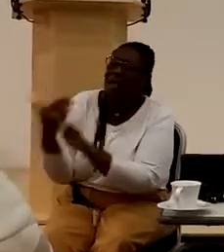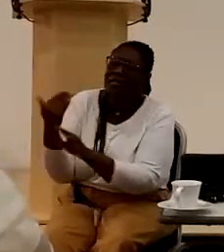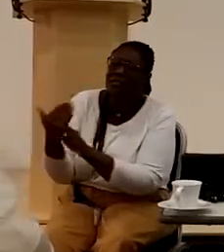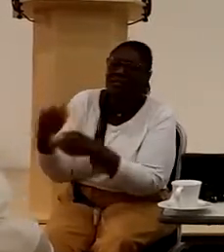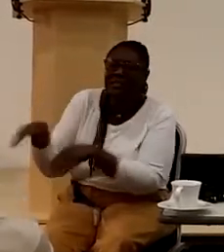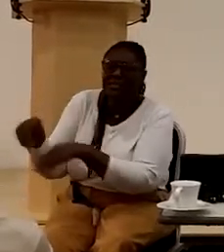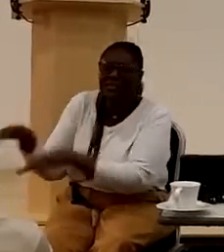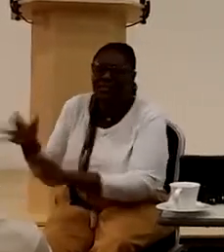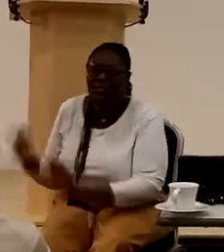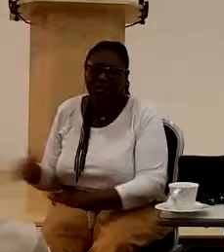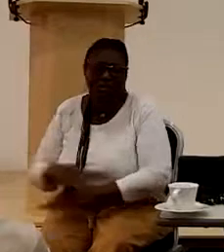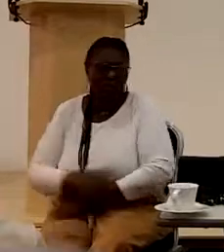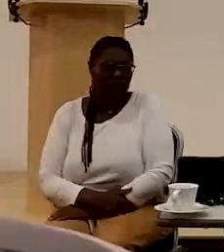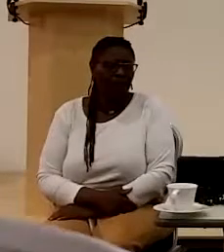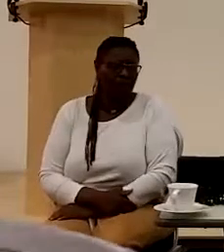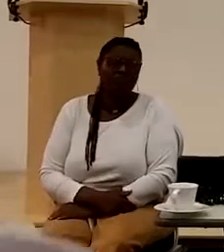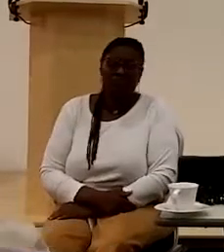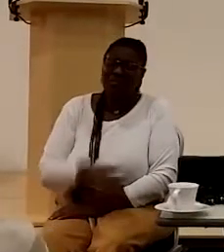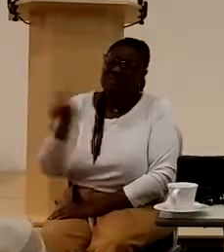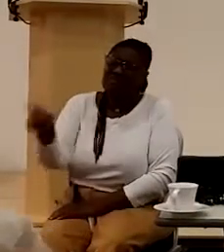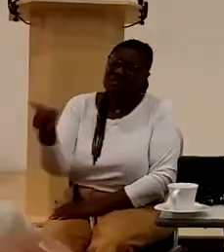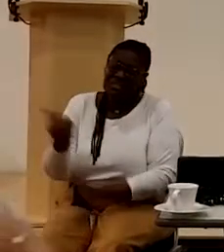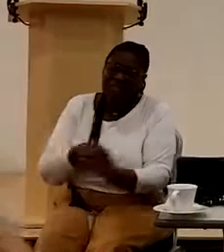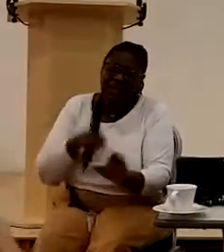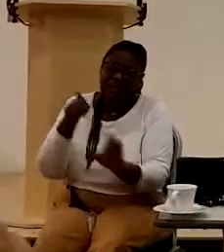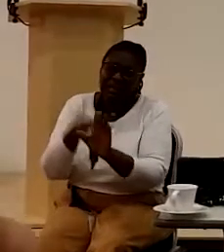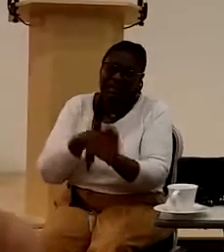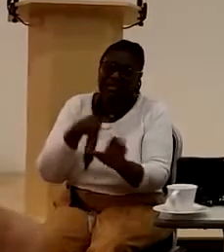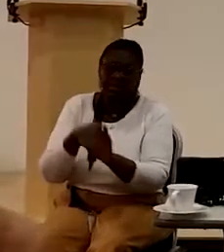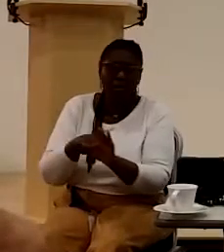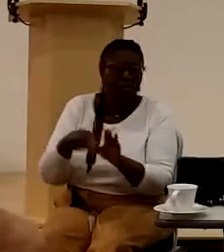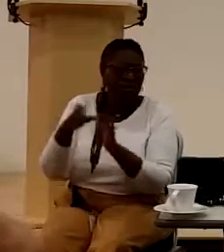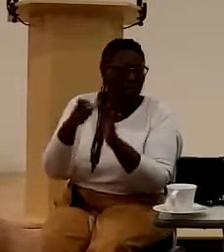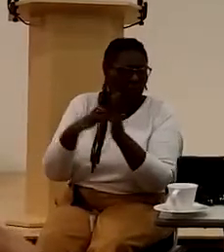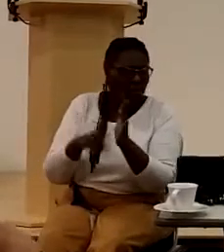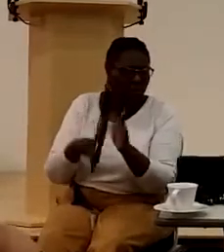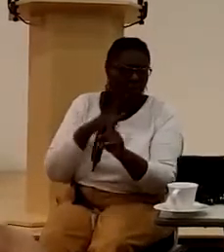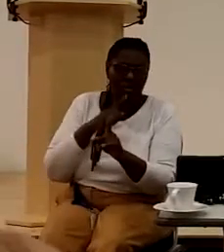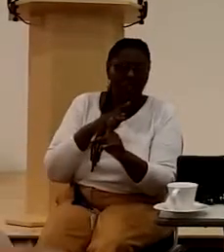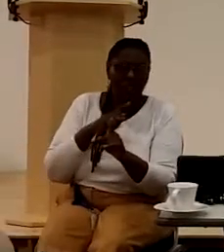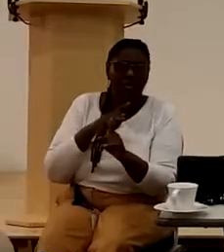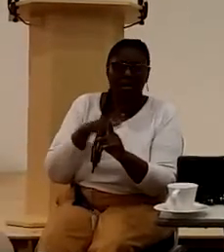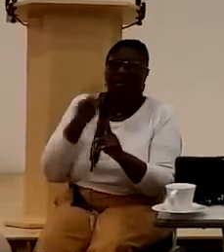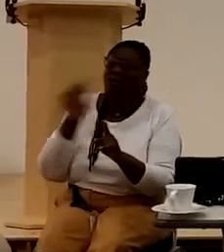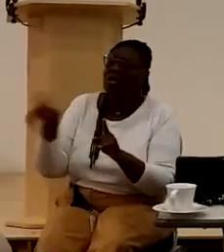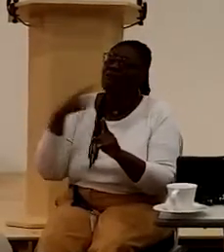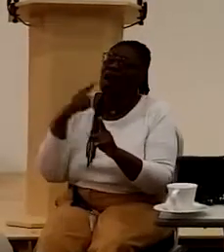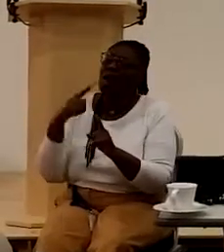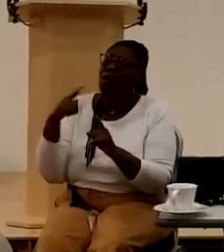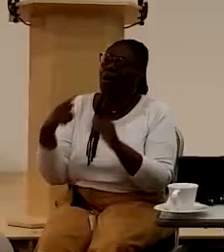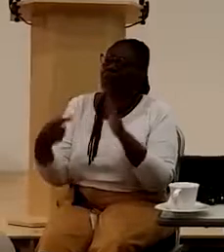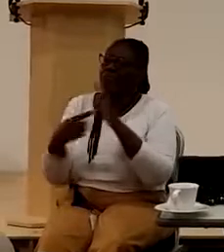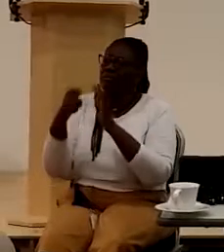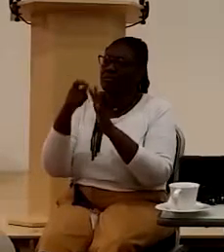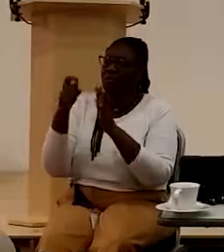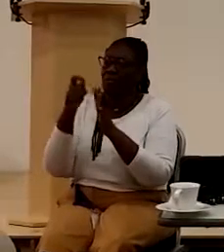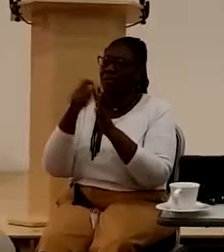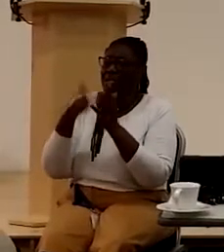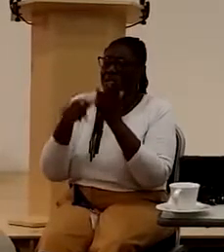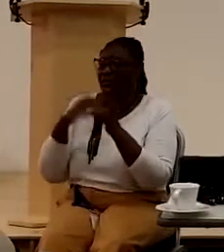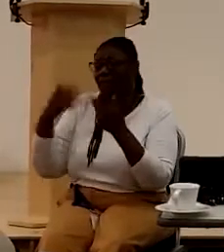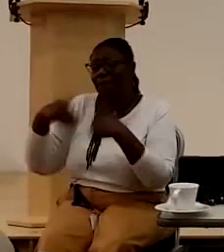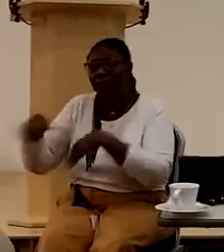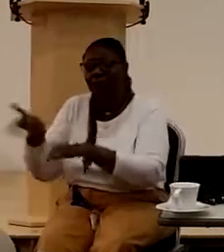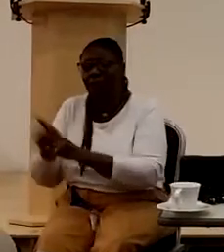activists. It's nearly a year since Deb Johnny, one of the co-founders of DPAC, passed away, a hole still keenly